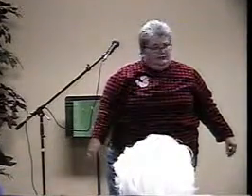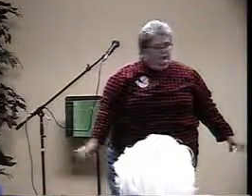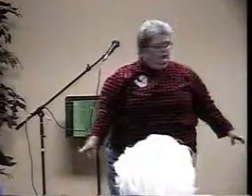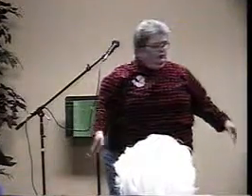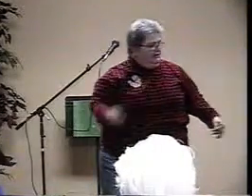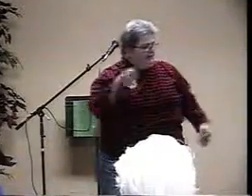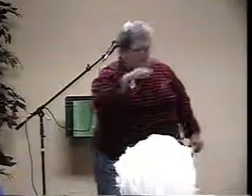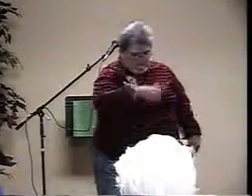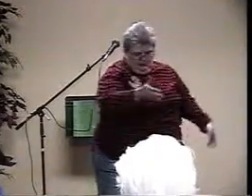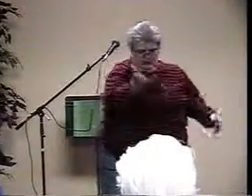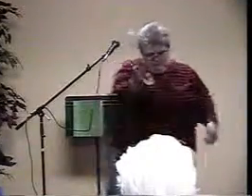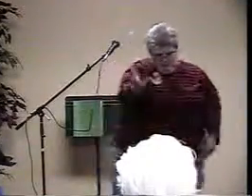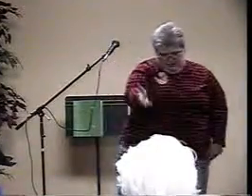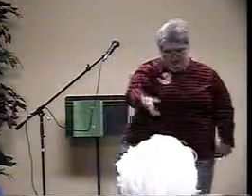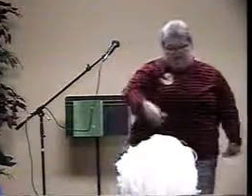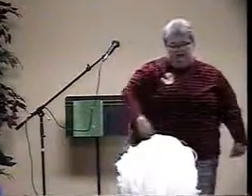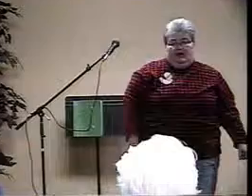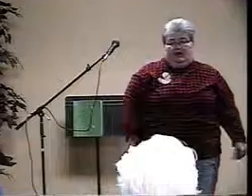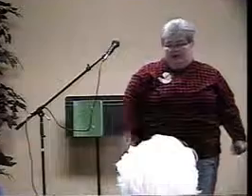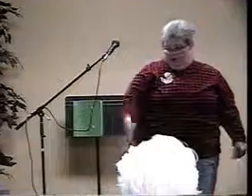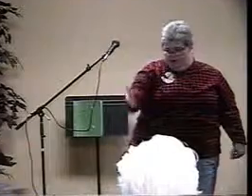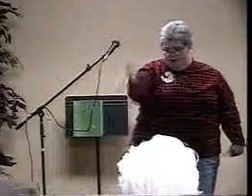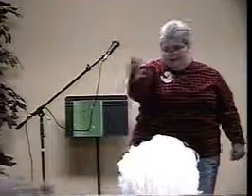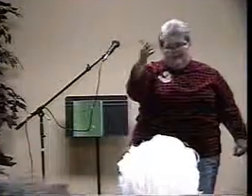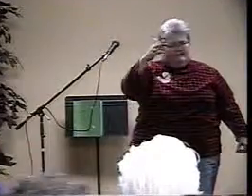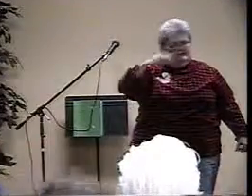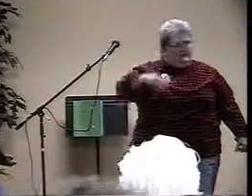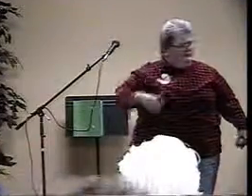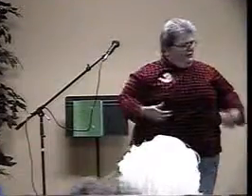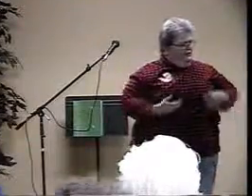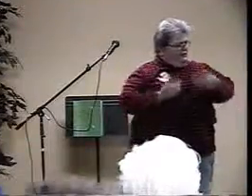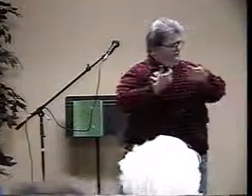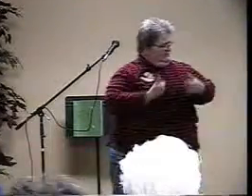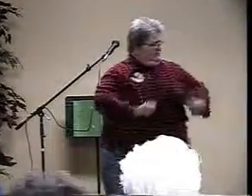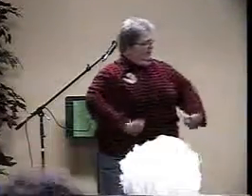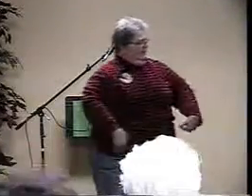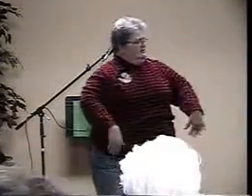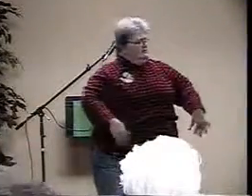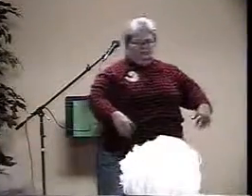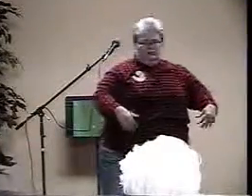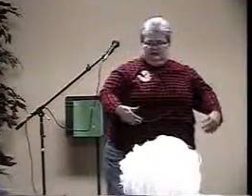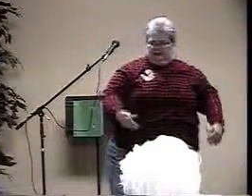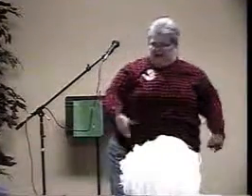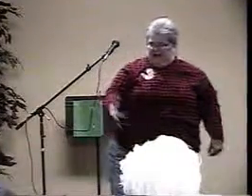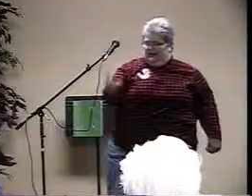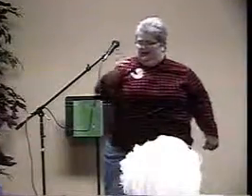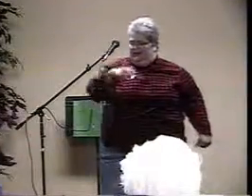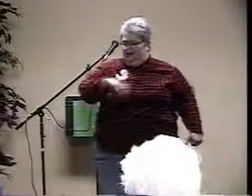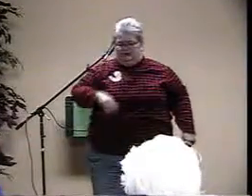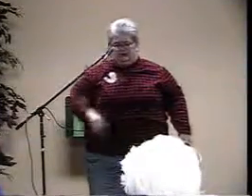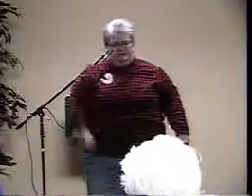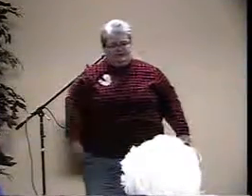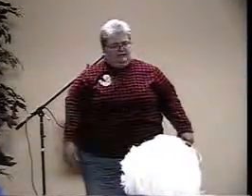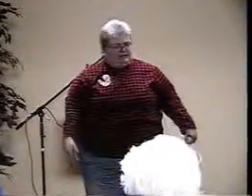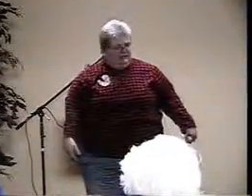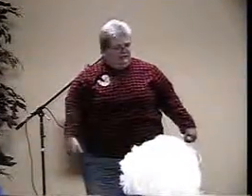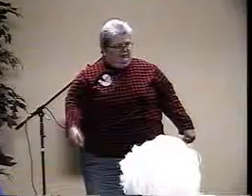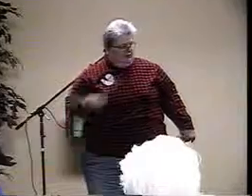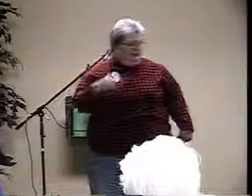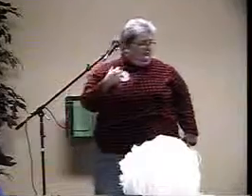Well, that barkeep, he took stock of that rich man standing in front of him in his suit and his fine clothes, and he said, you know,